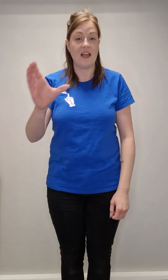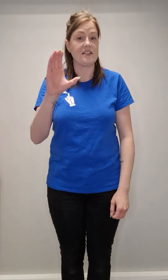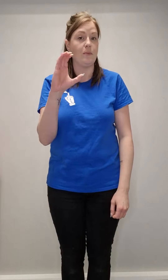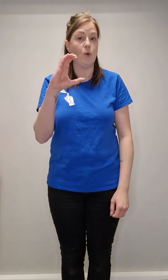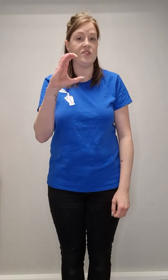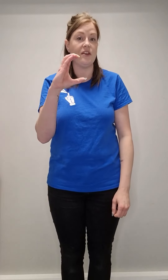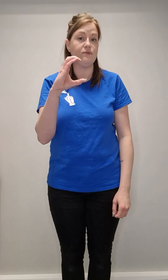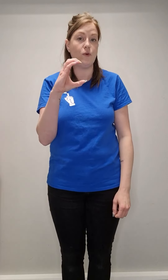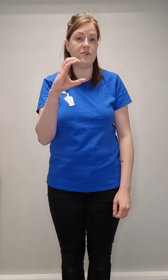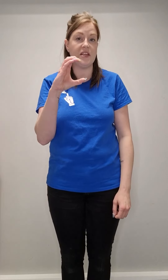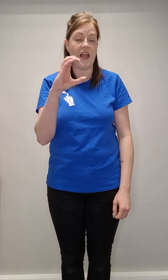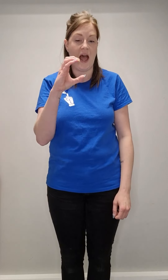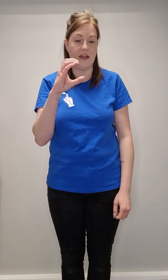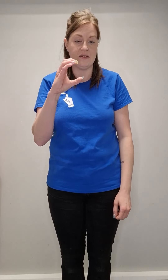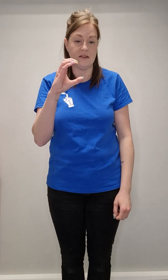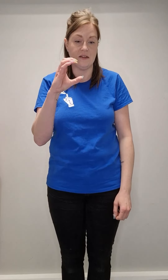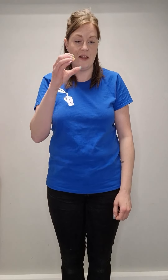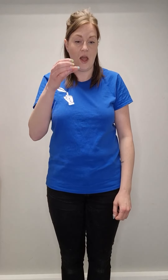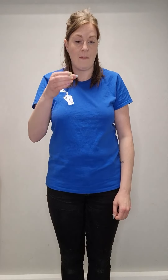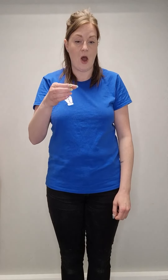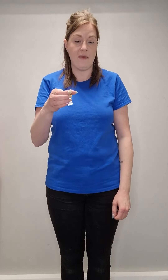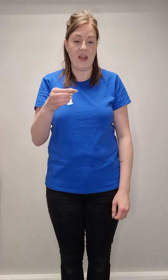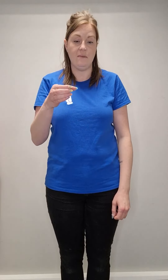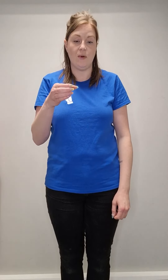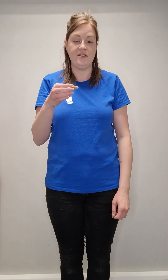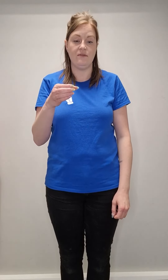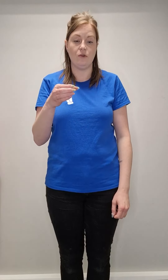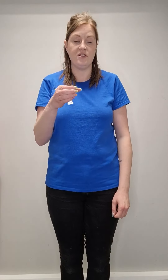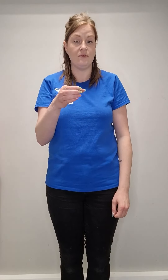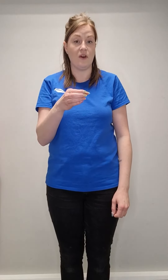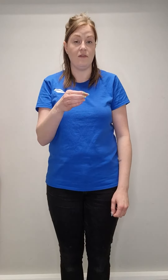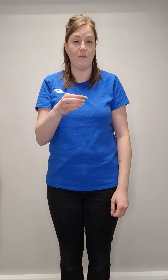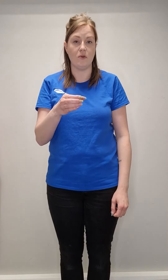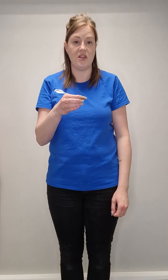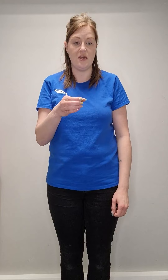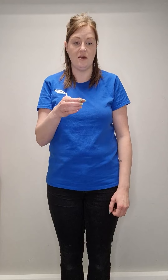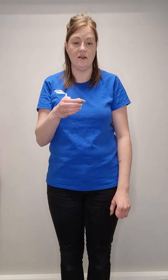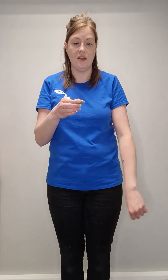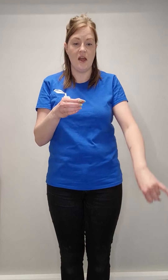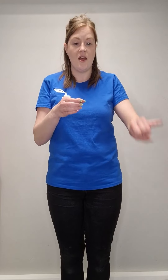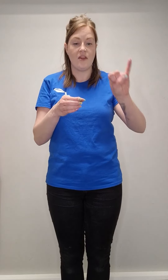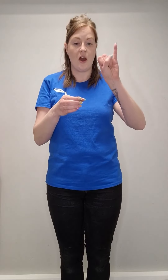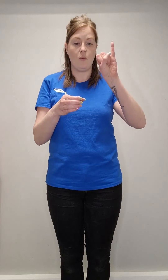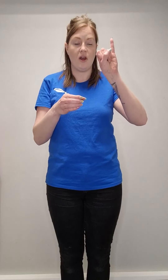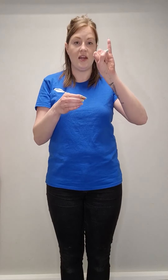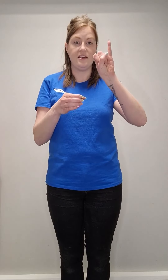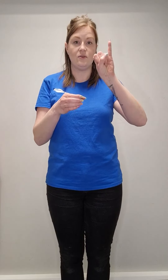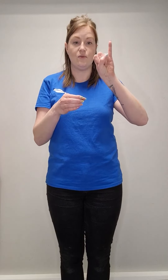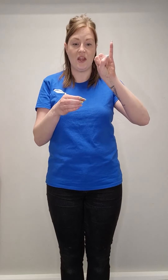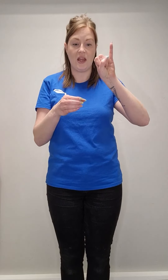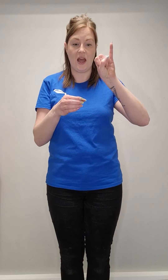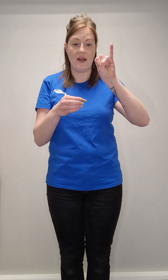our supporting full C hand, palm in, pointing forward in front of the body. Then our working little finger